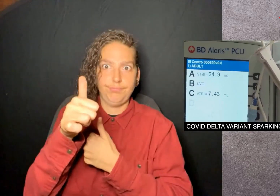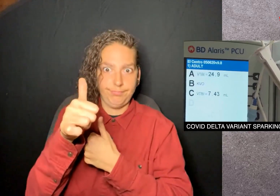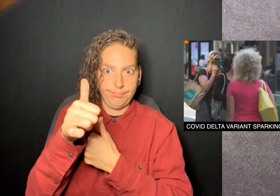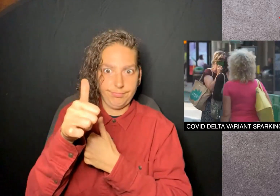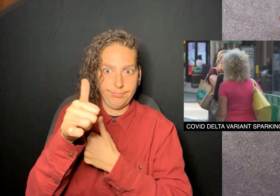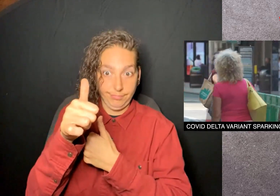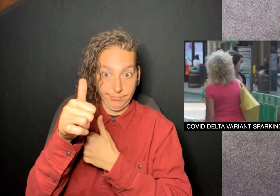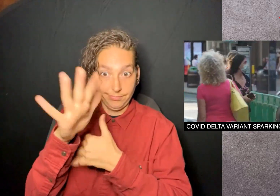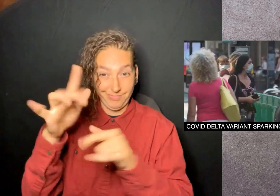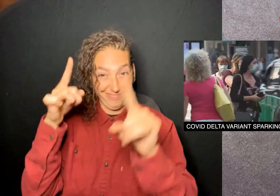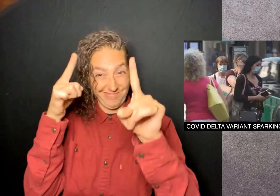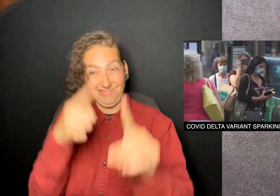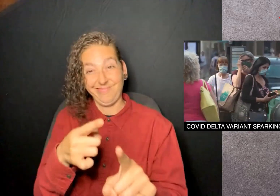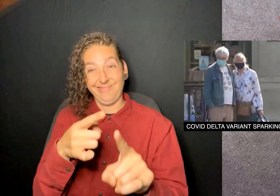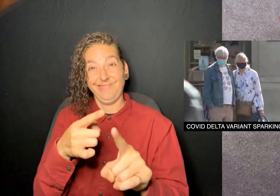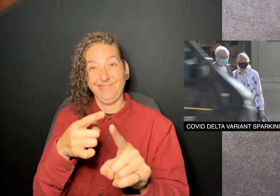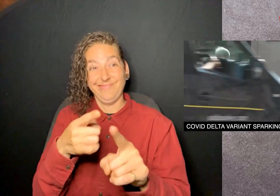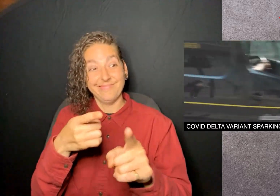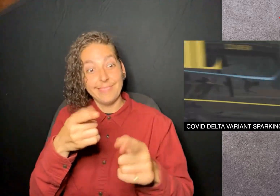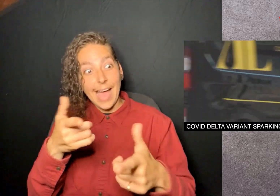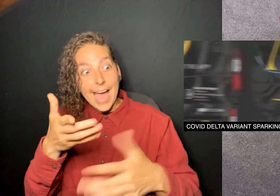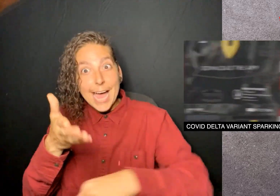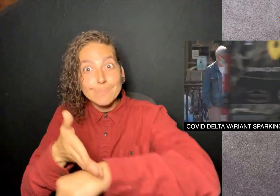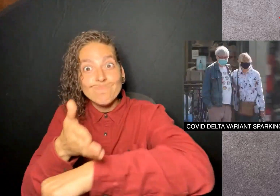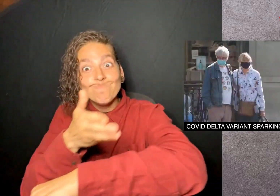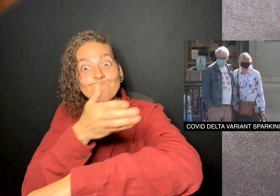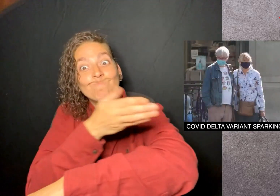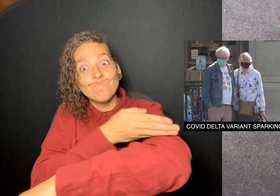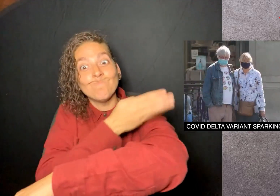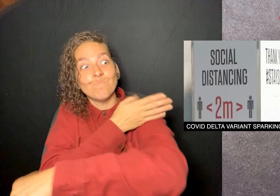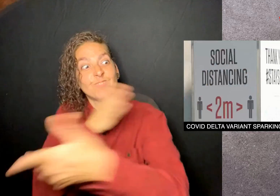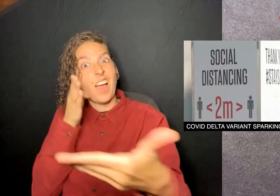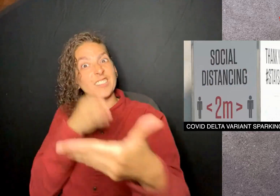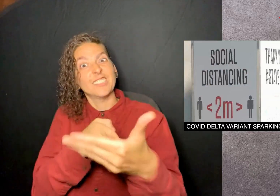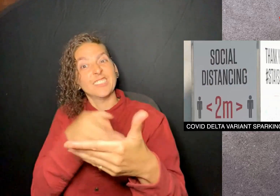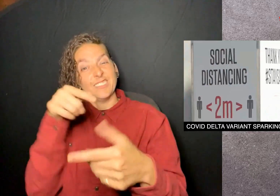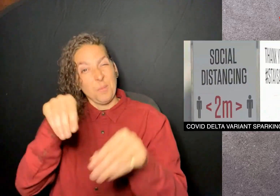be a threat to the progress against the pandemic.